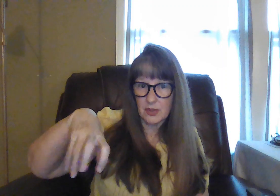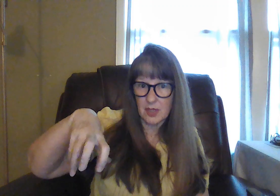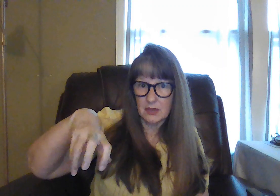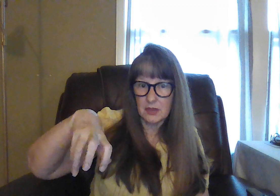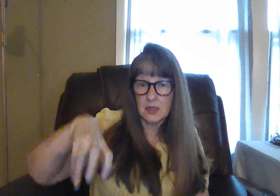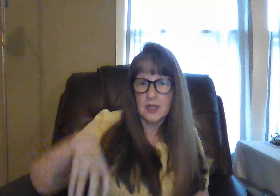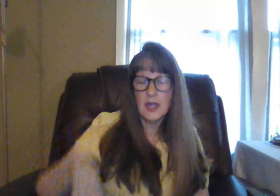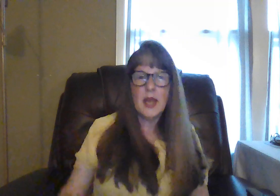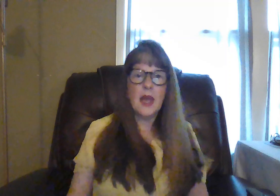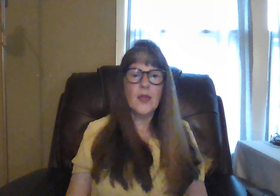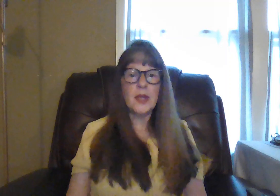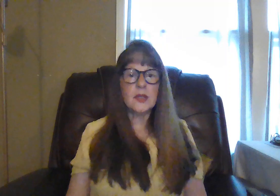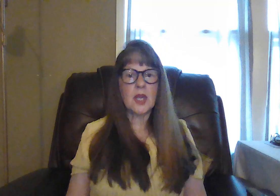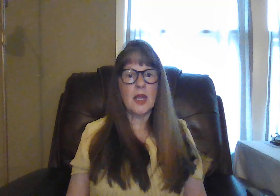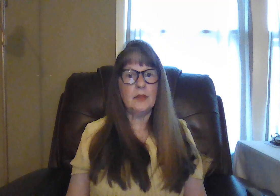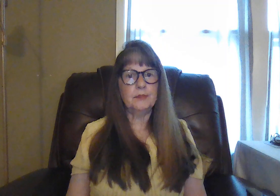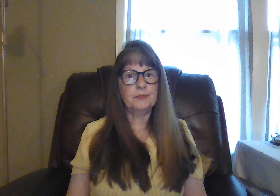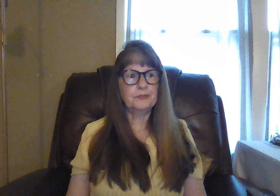on. And they say,